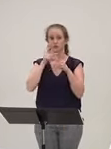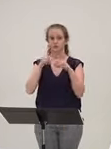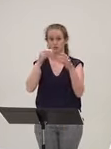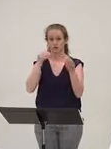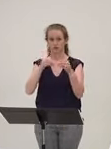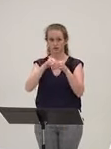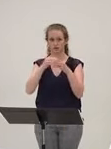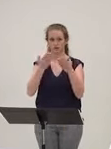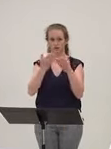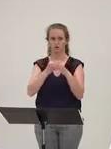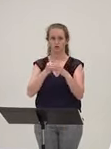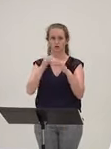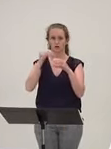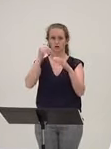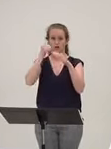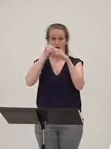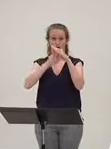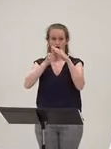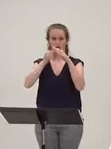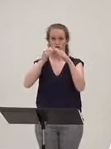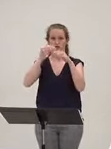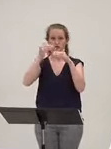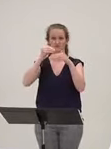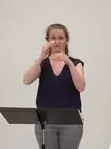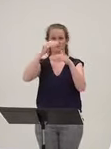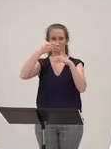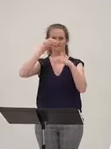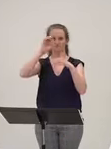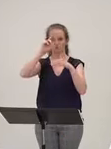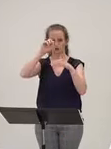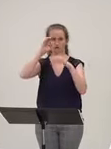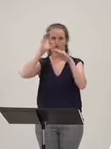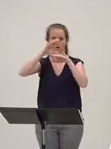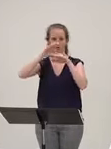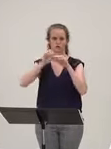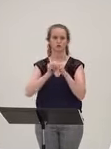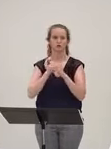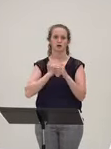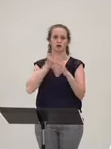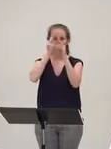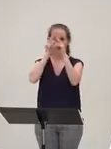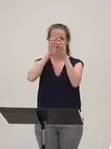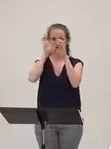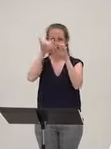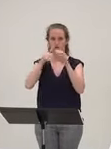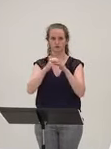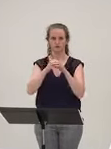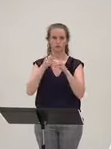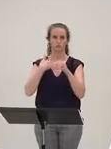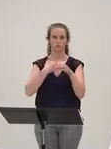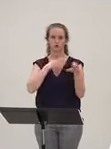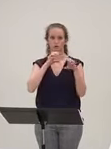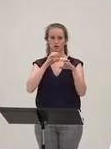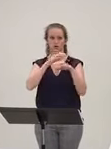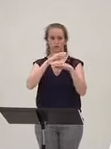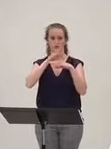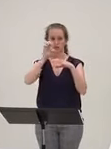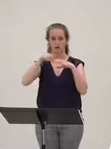us under the front portico of the church. So it'll be our honor to do that. We do that after every